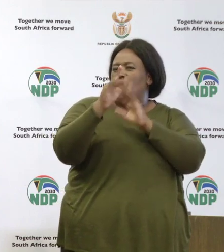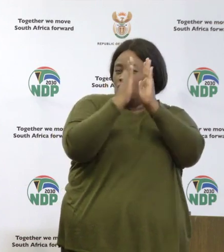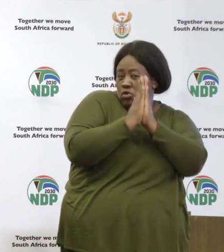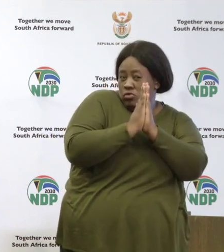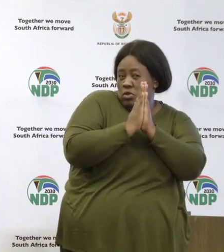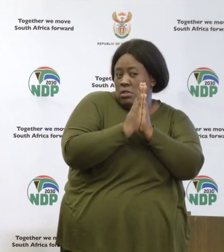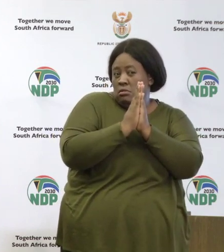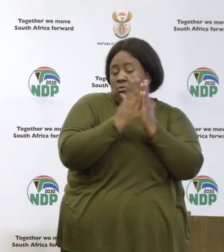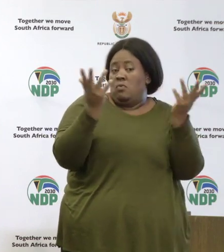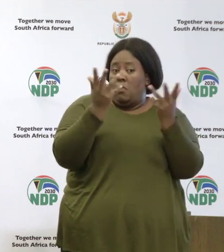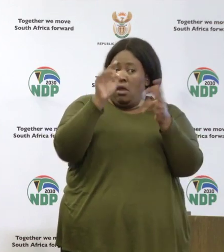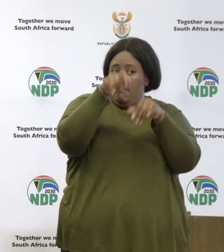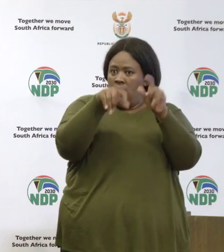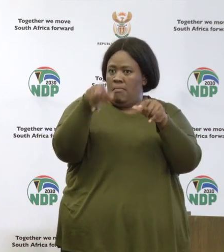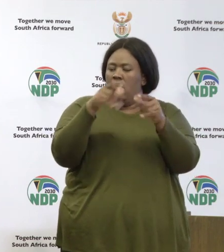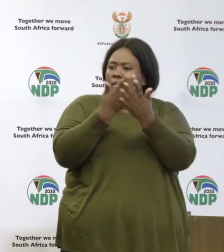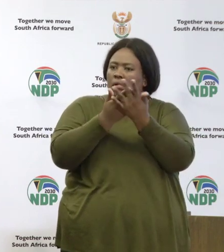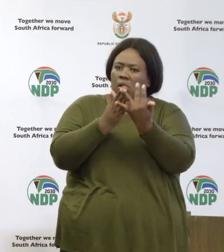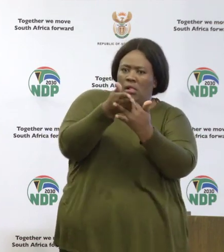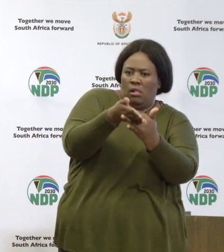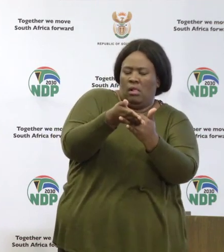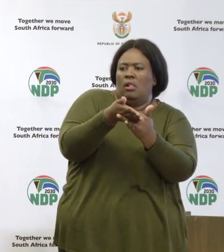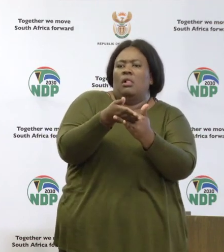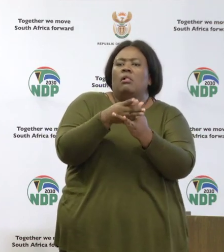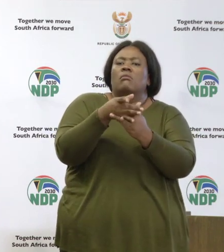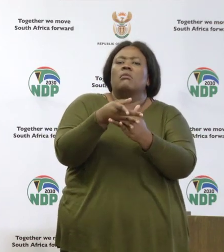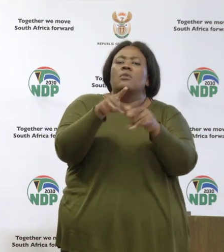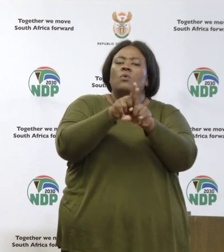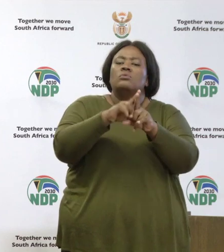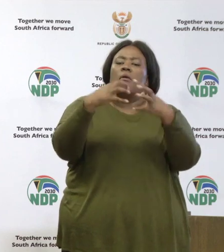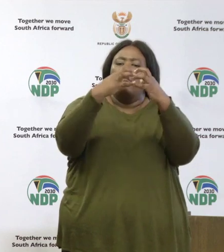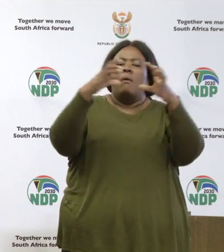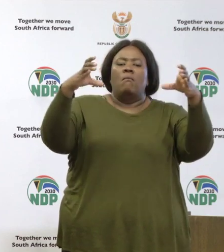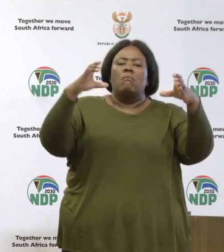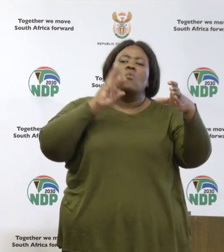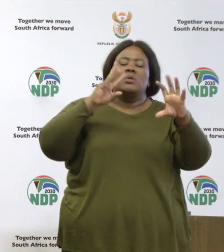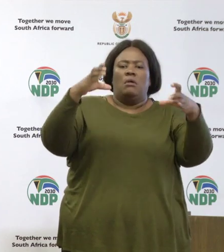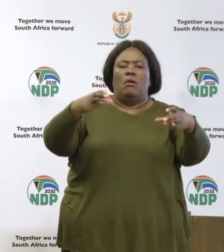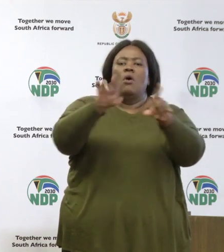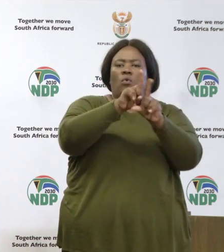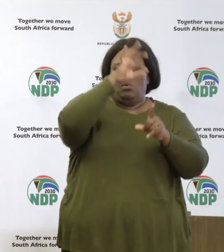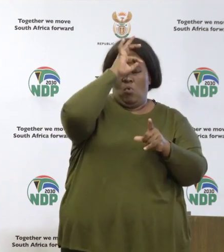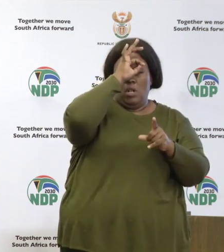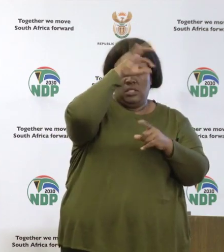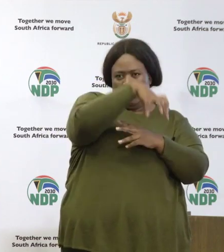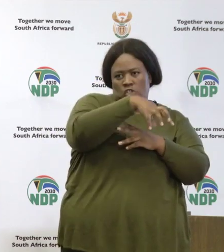it will be possible for people to get to, and also around police stations.